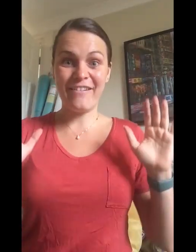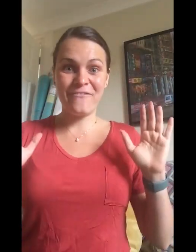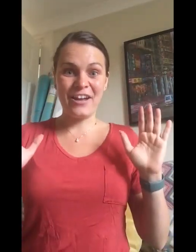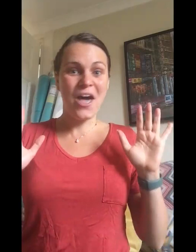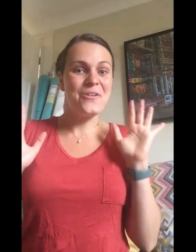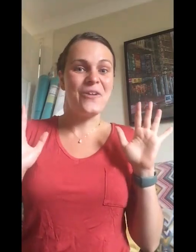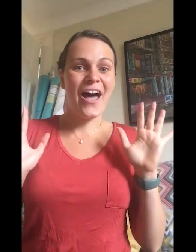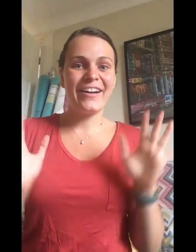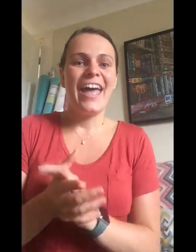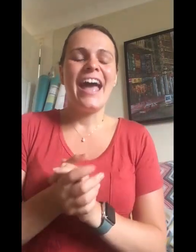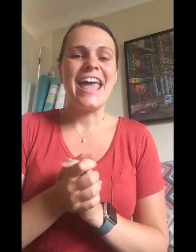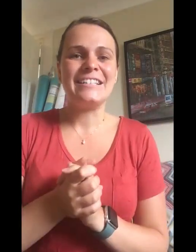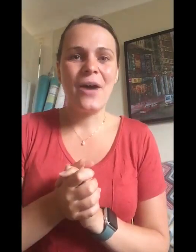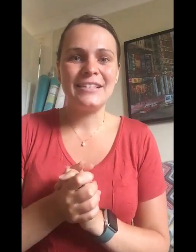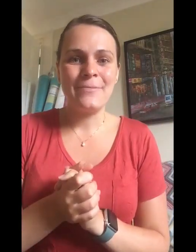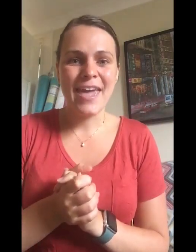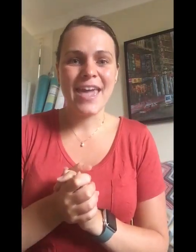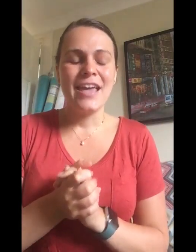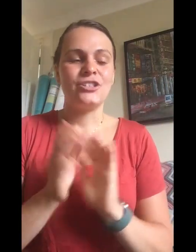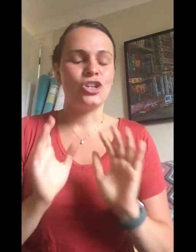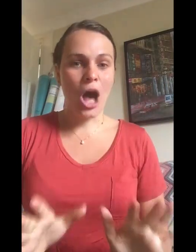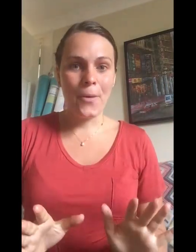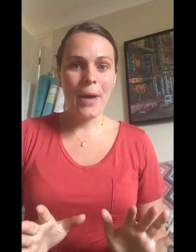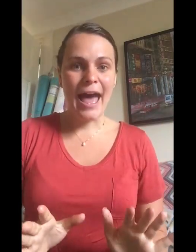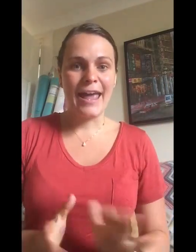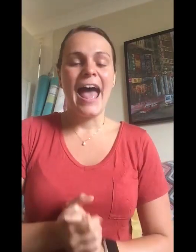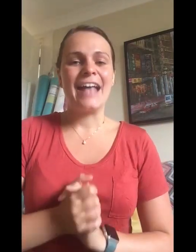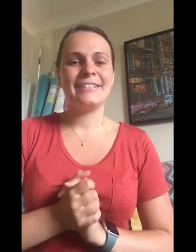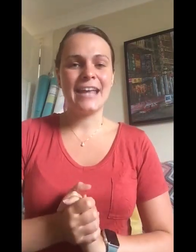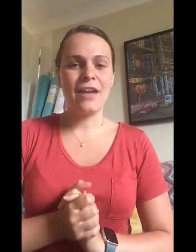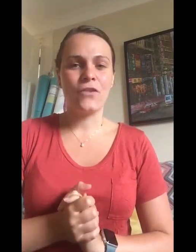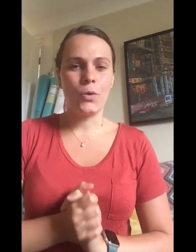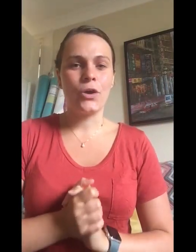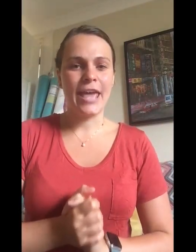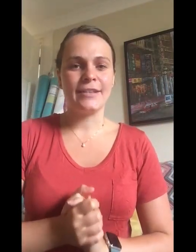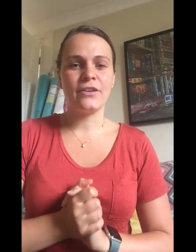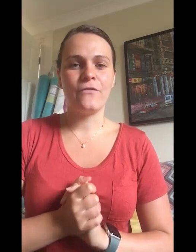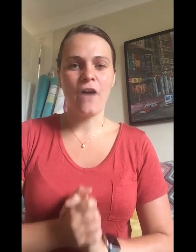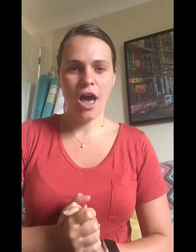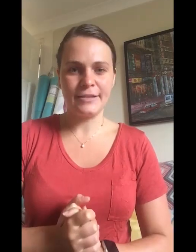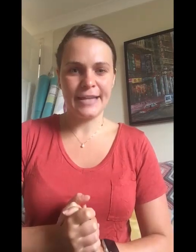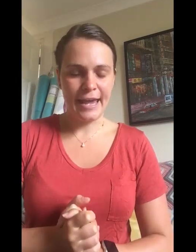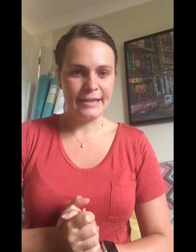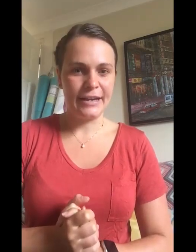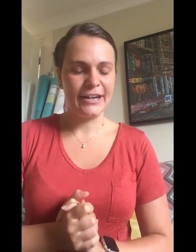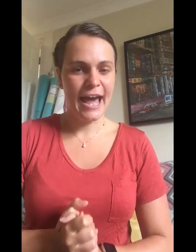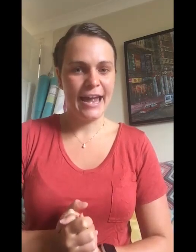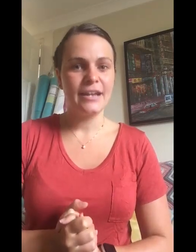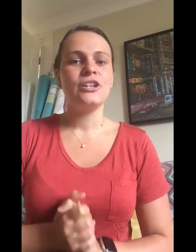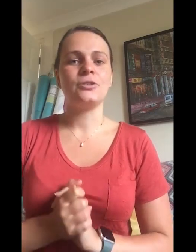fun homework, is going to be to go away and see if you can get to 30, okay? So I'm going to